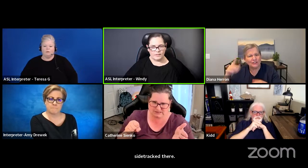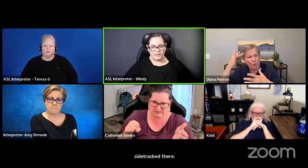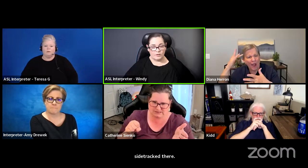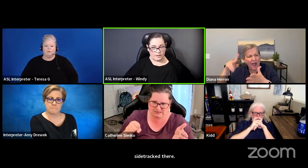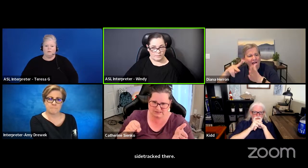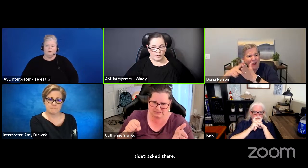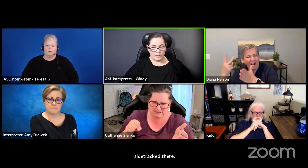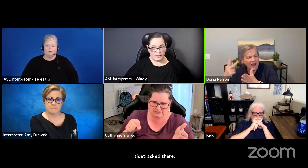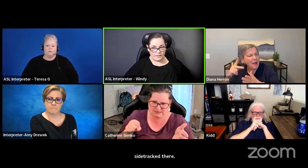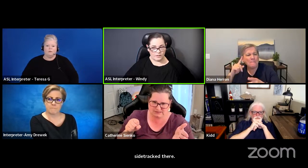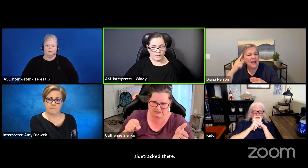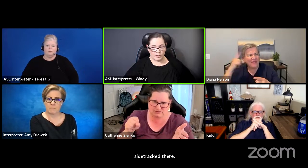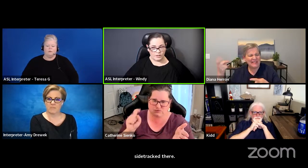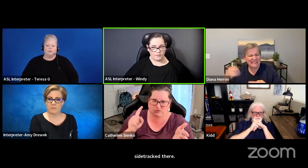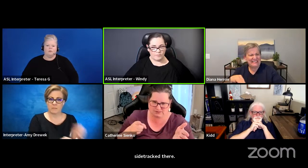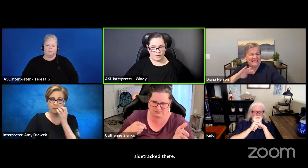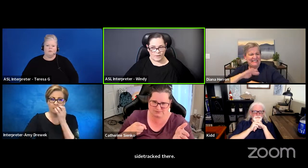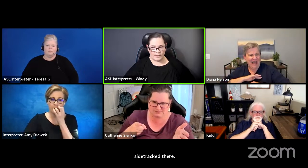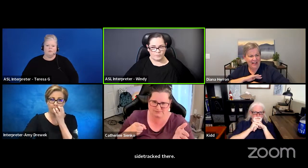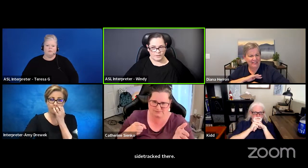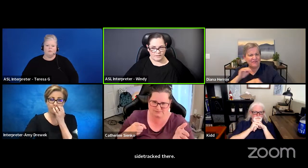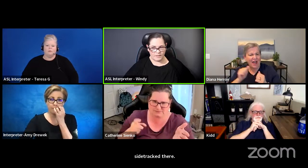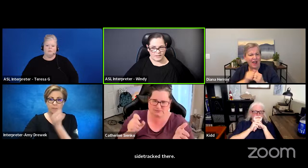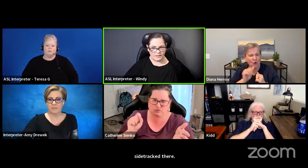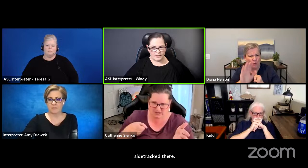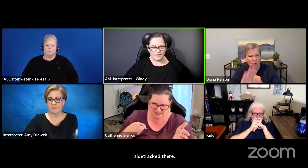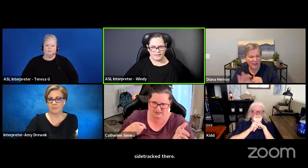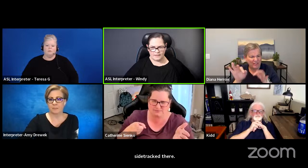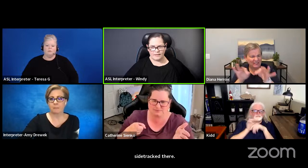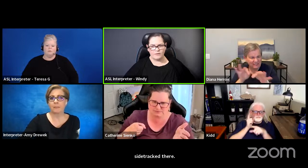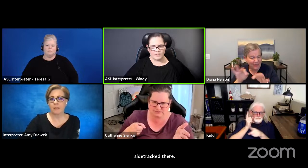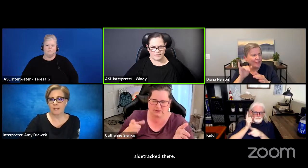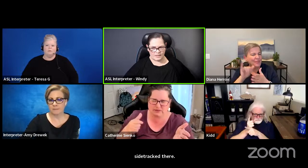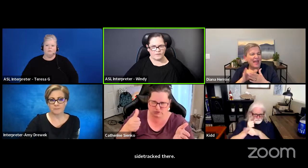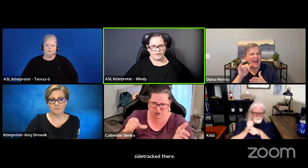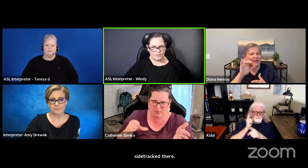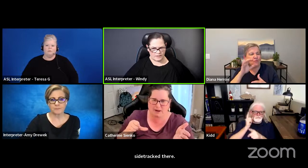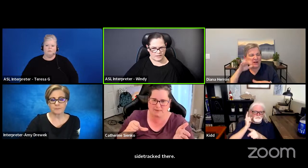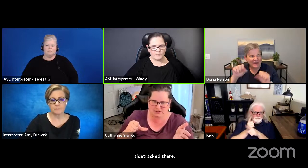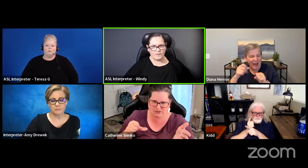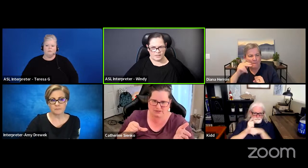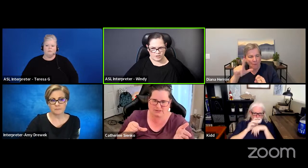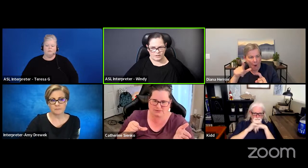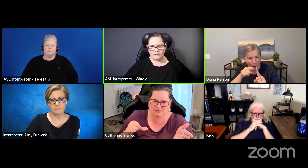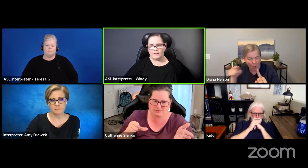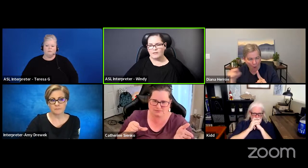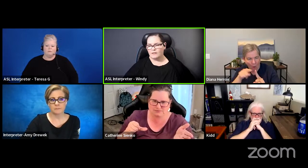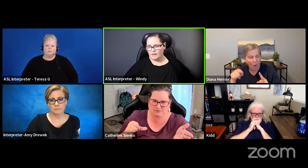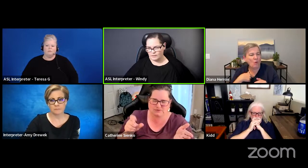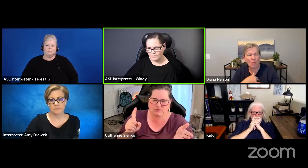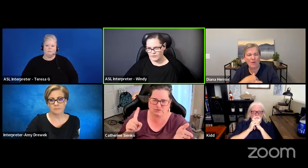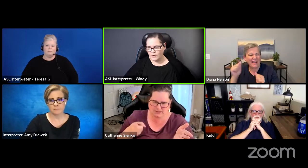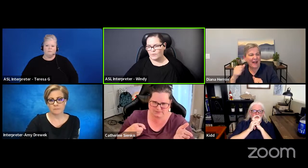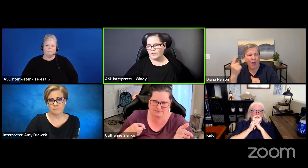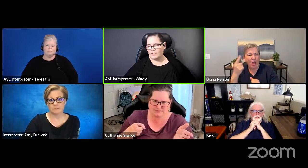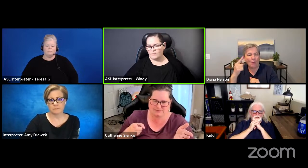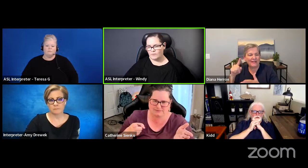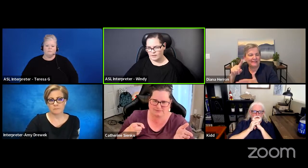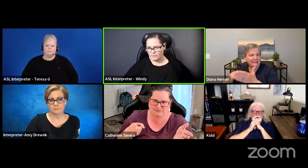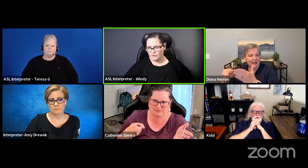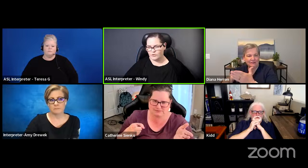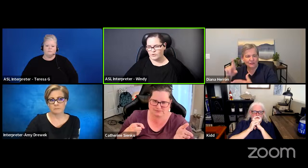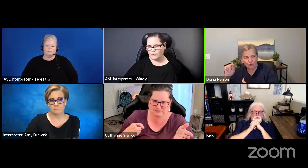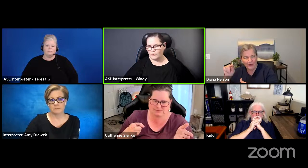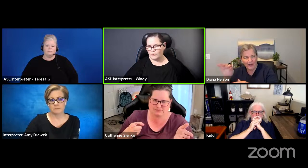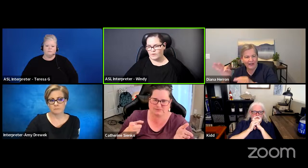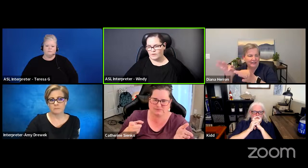It was good. You're talking about Goodstein's questions about why duplicate meetings. I think he was satisfied with the explanation. So we